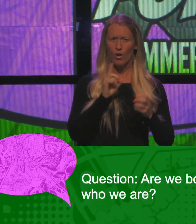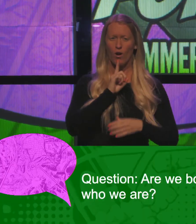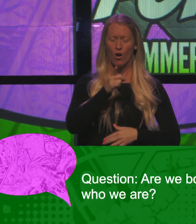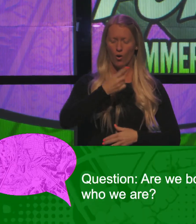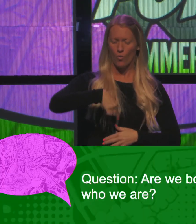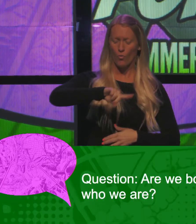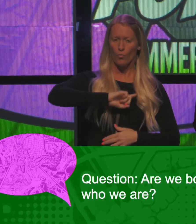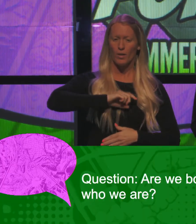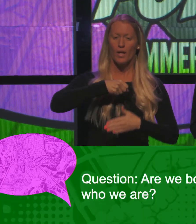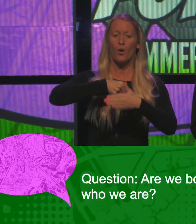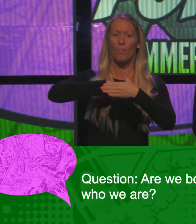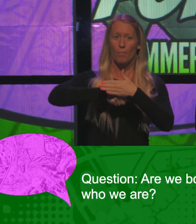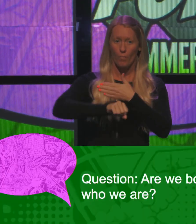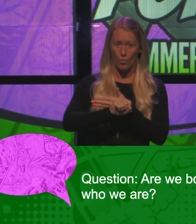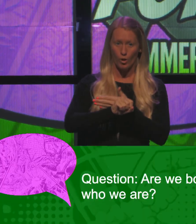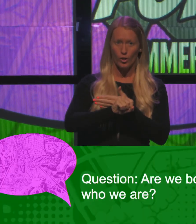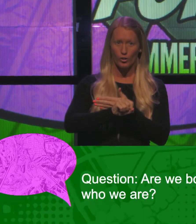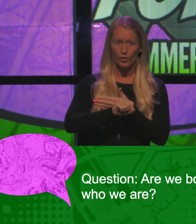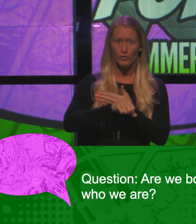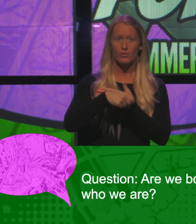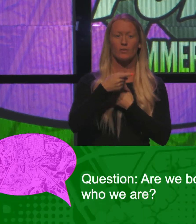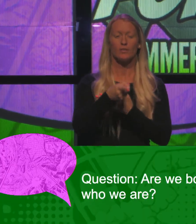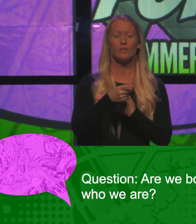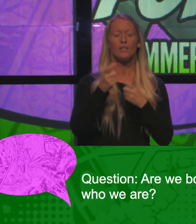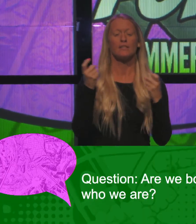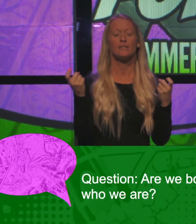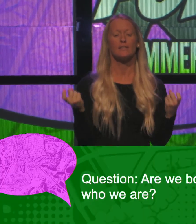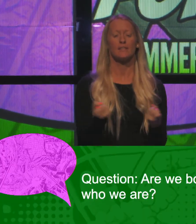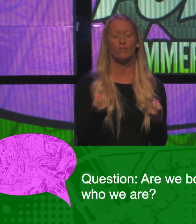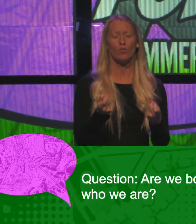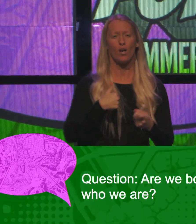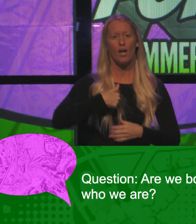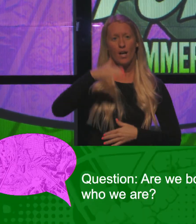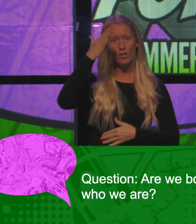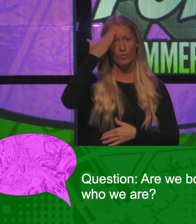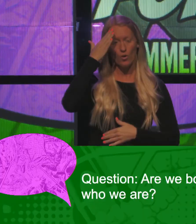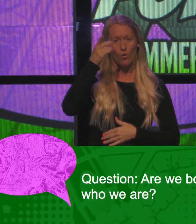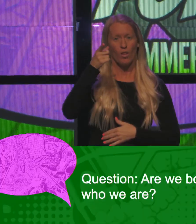know that word is loaded. Little